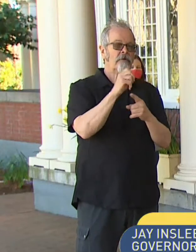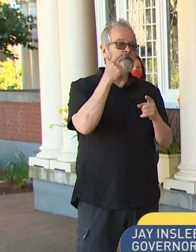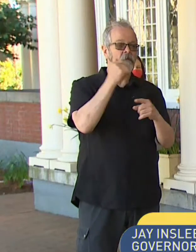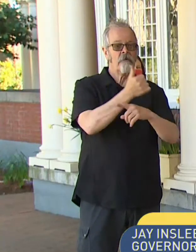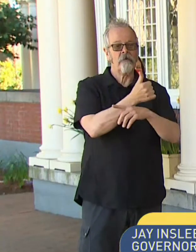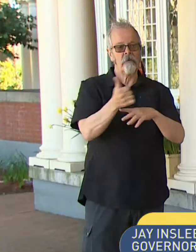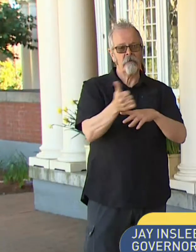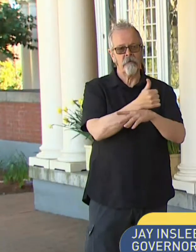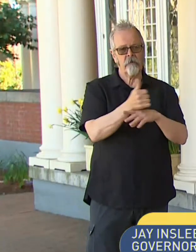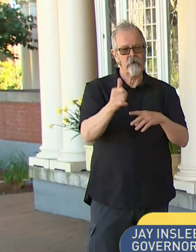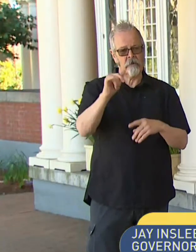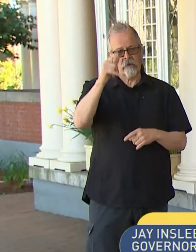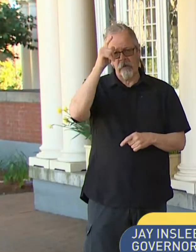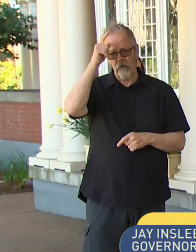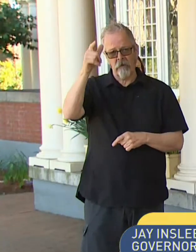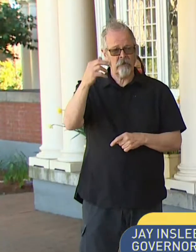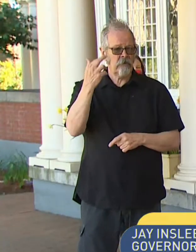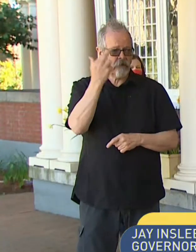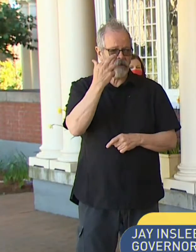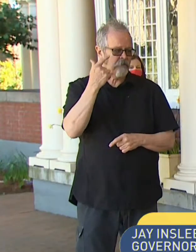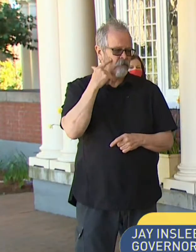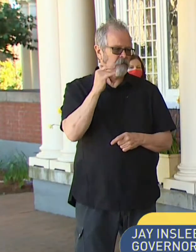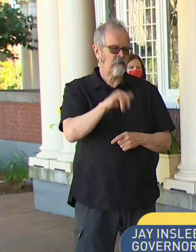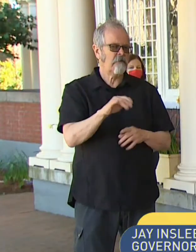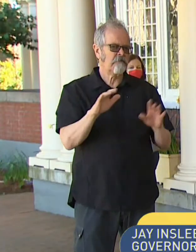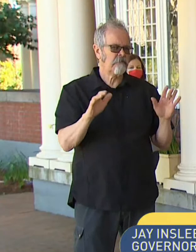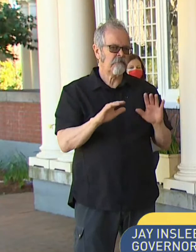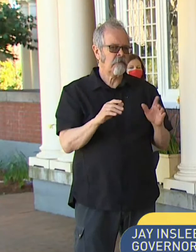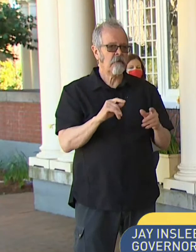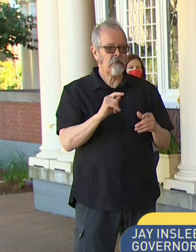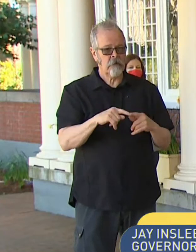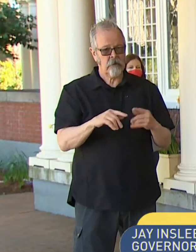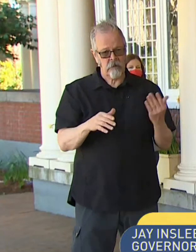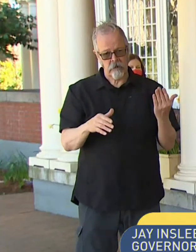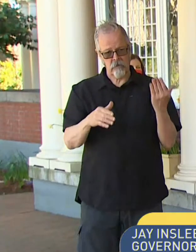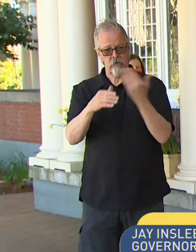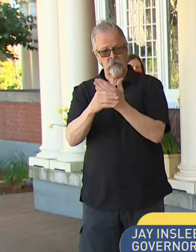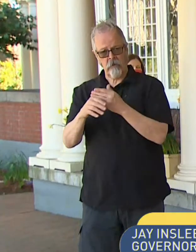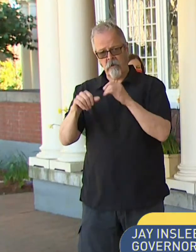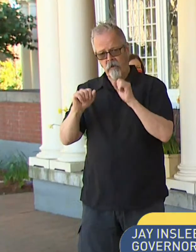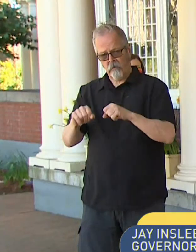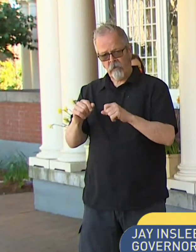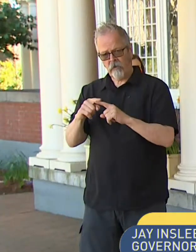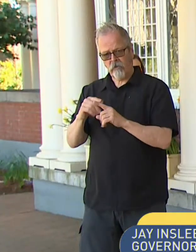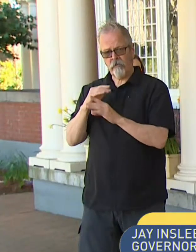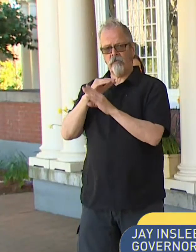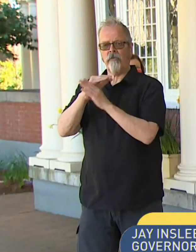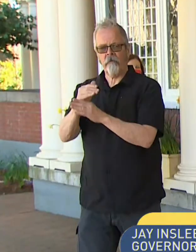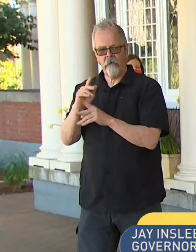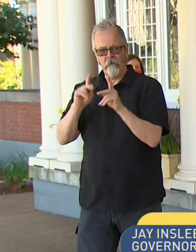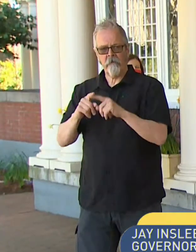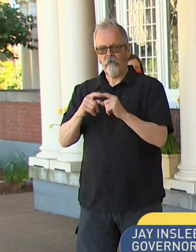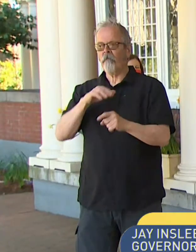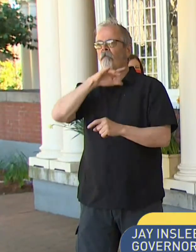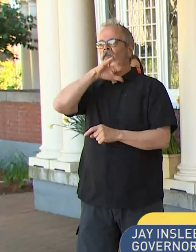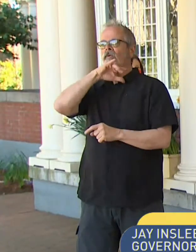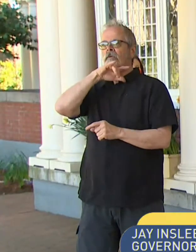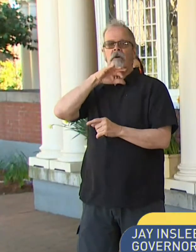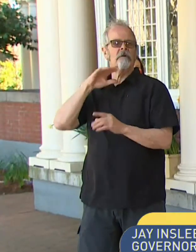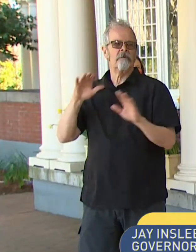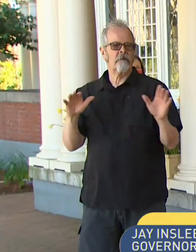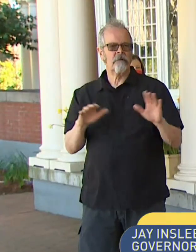logical reason to do that except to intrude on the ability to protect people from pollution. So I don't favor that